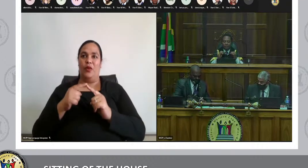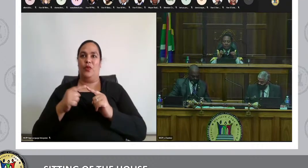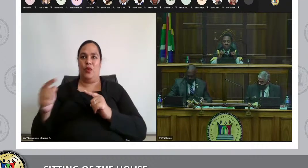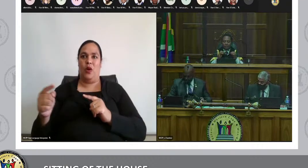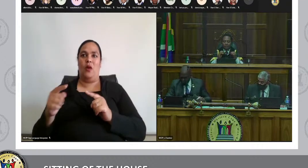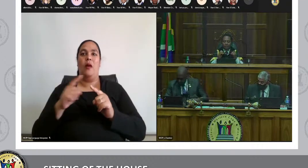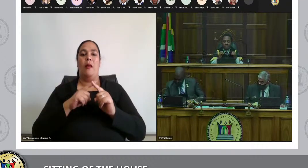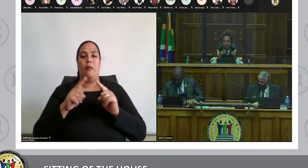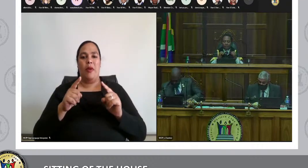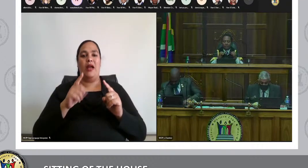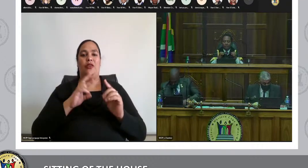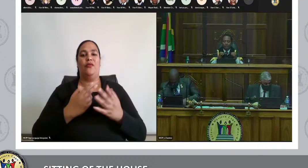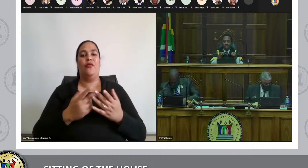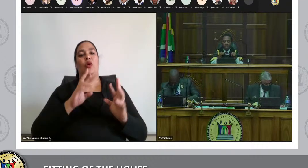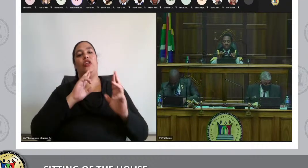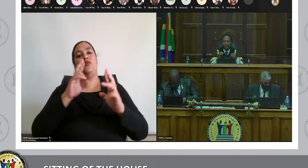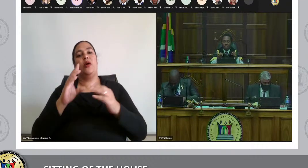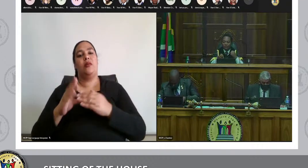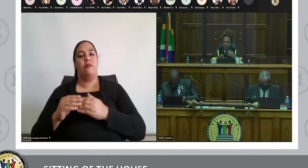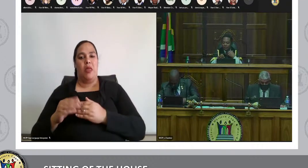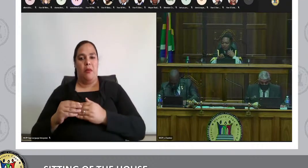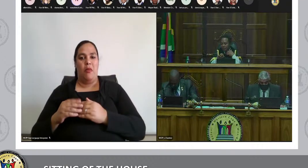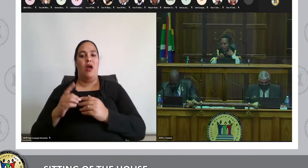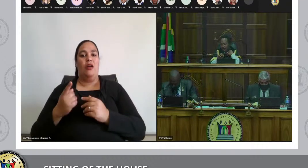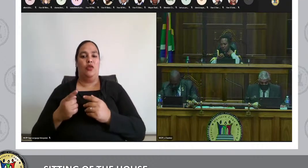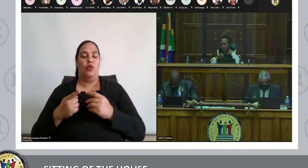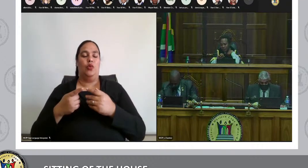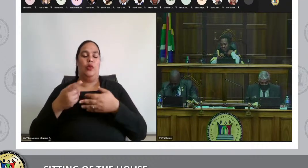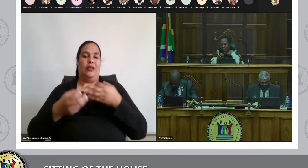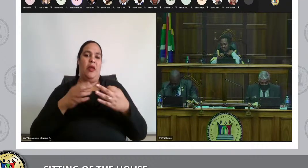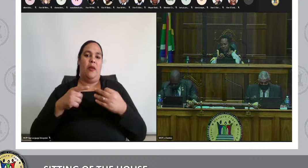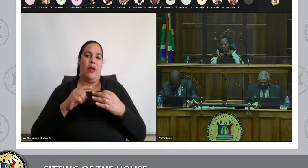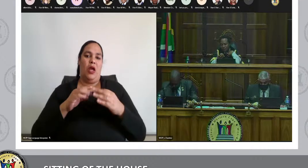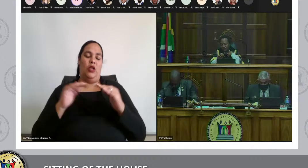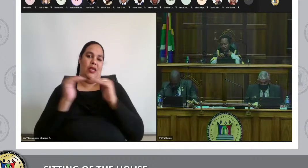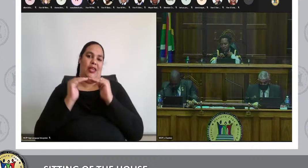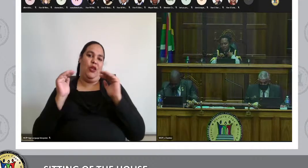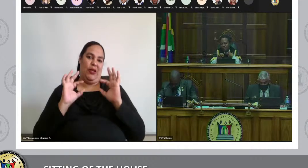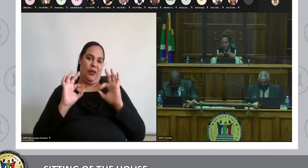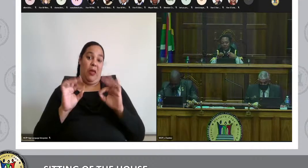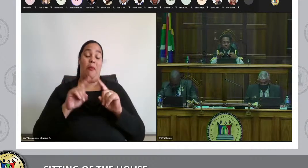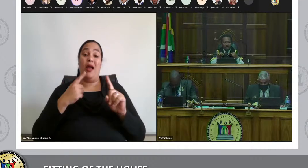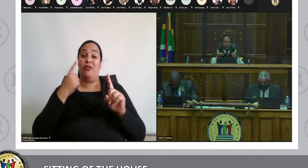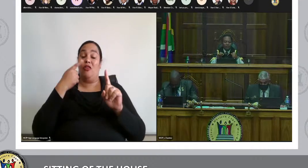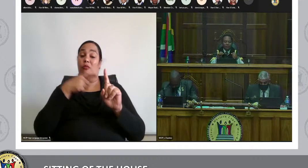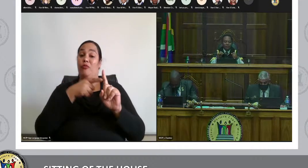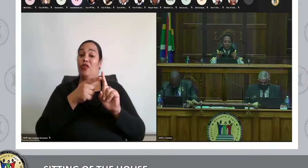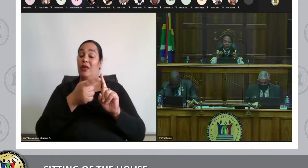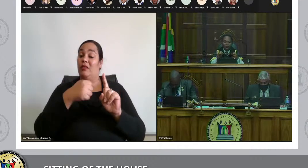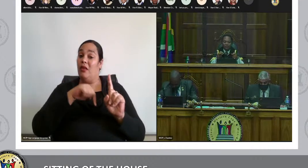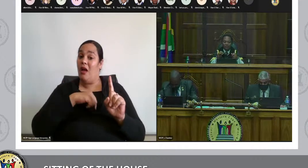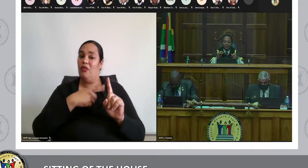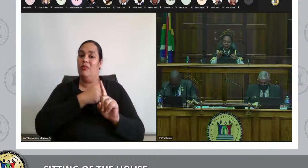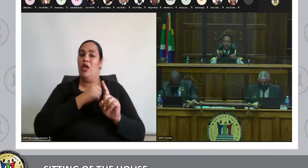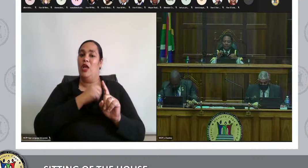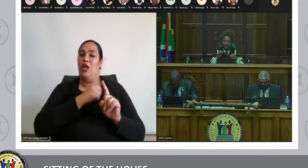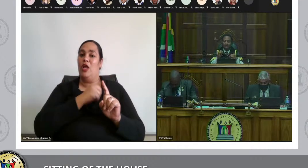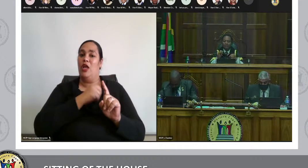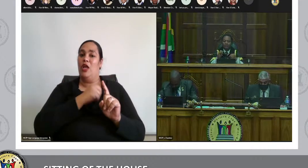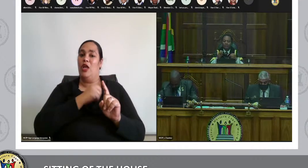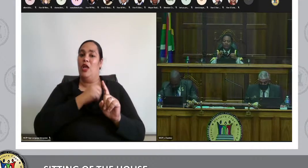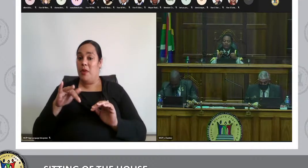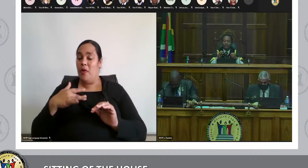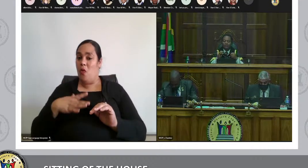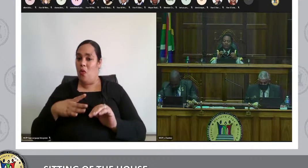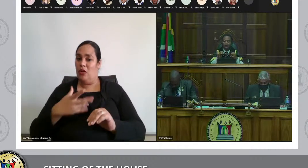to respond to Member Cameroon about the equity. Our objective is to vaccinate about 12,000 and